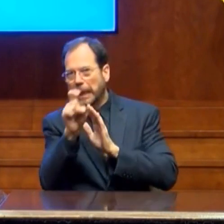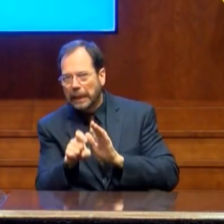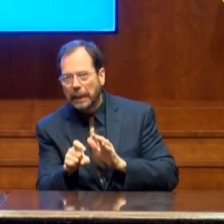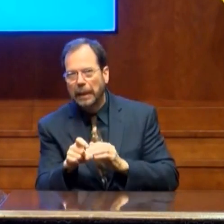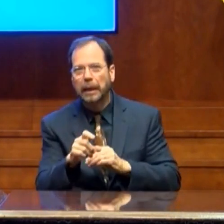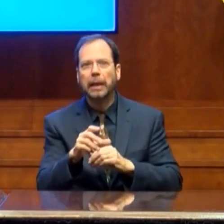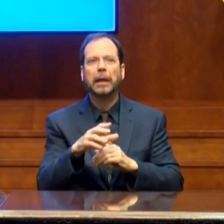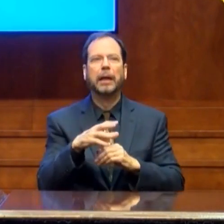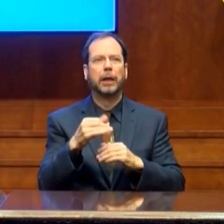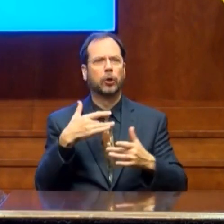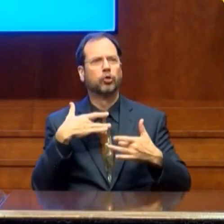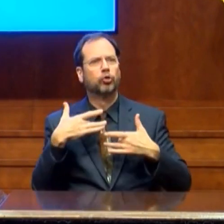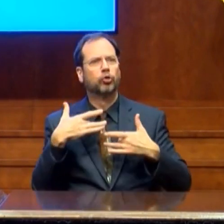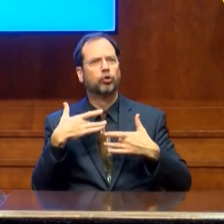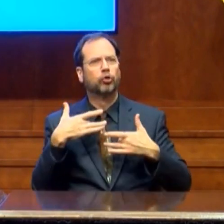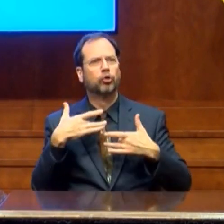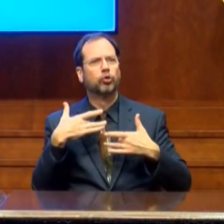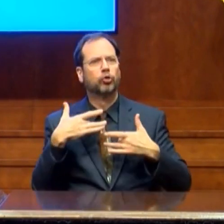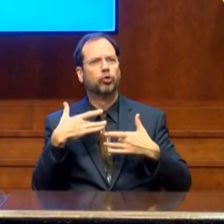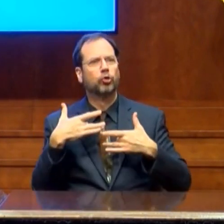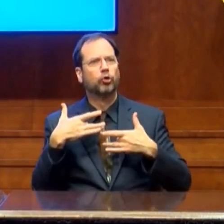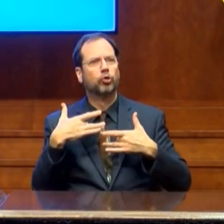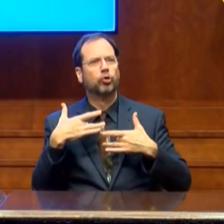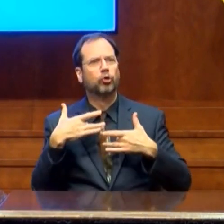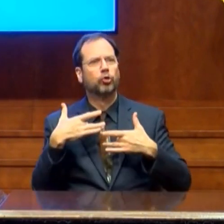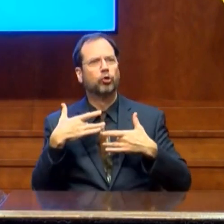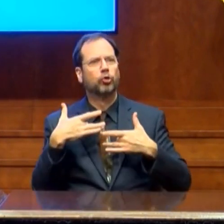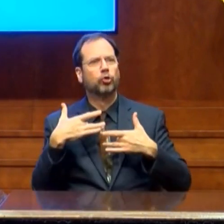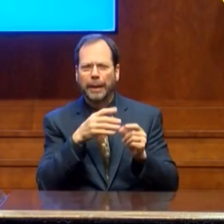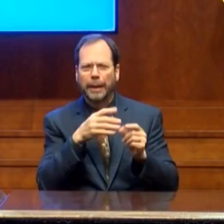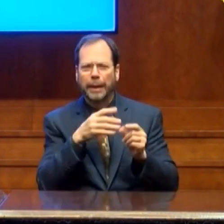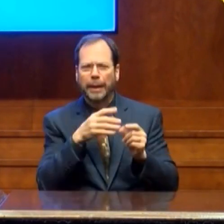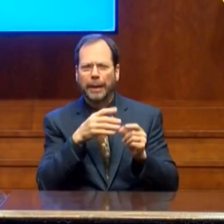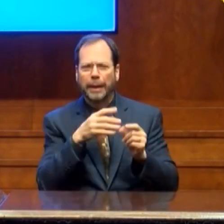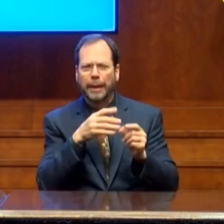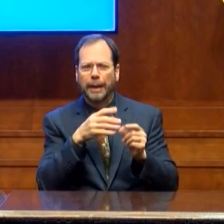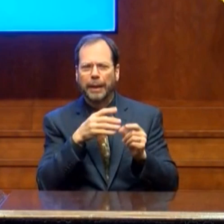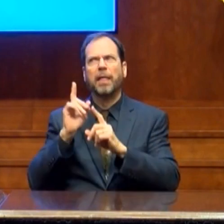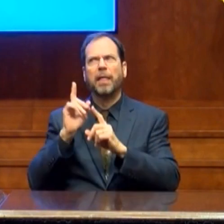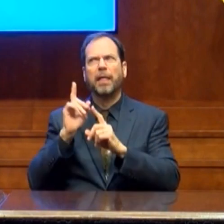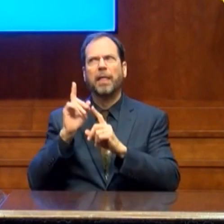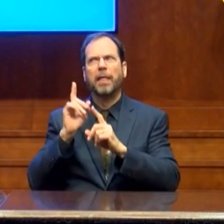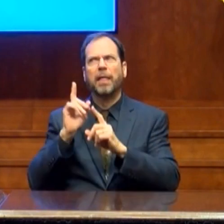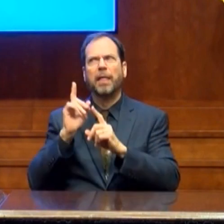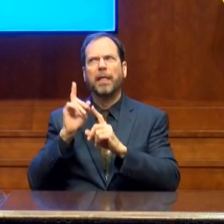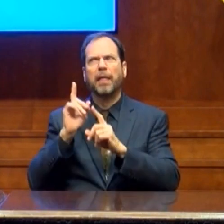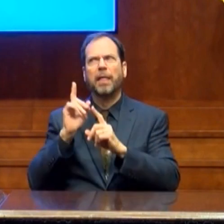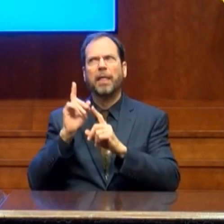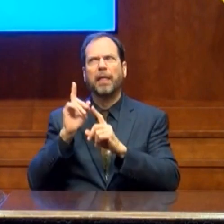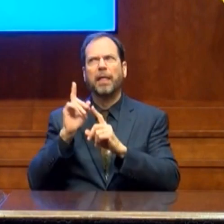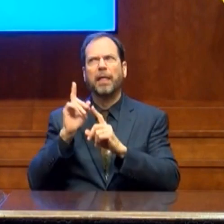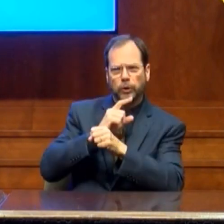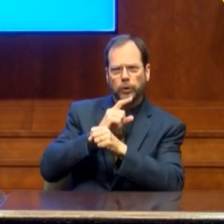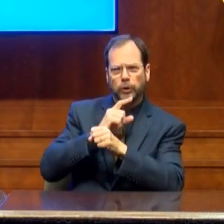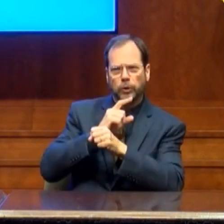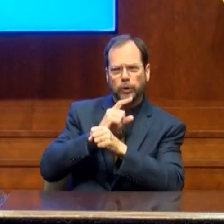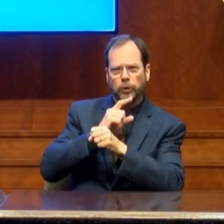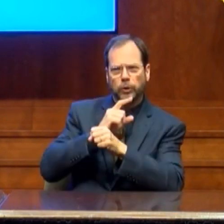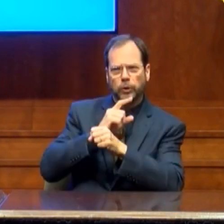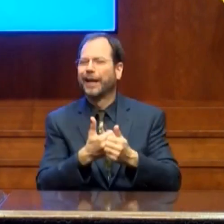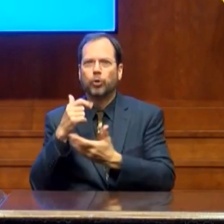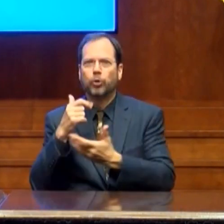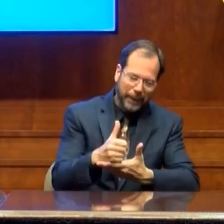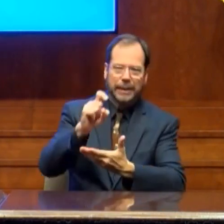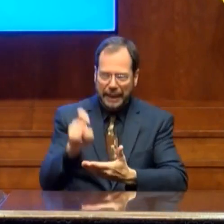state of Texas, and they remain concerned about the state of Texas. They want to make sure that they in the White House and nationally, they're doing everything they can